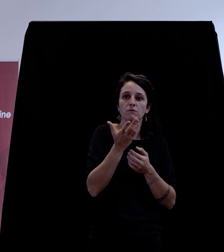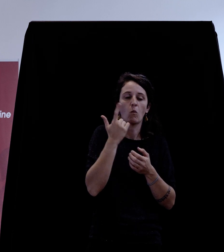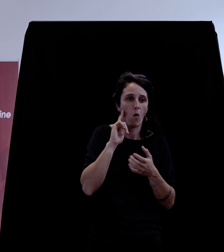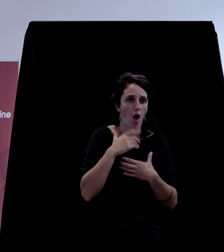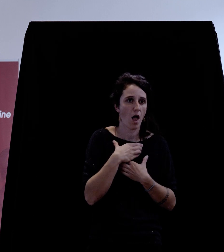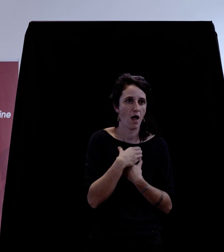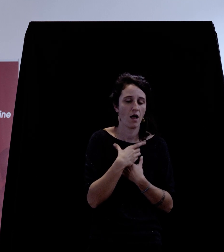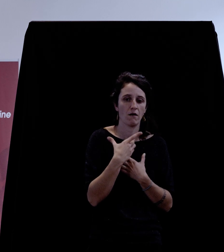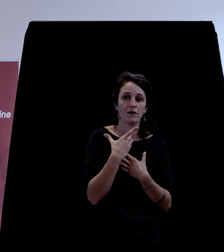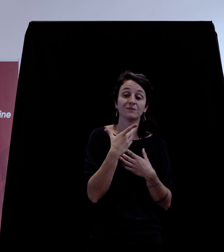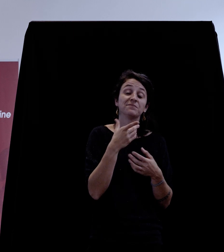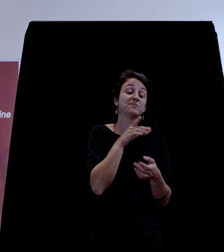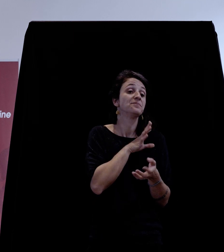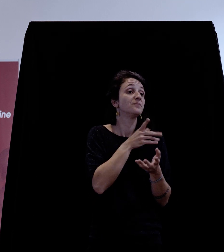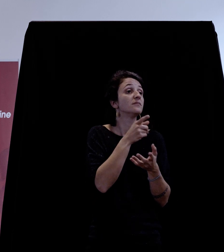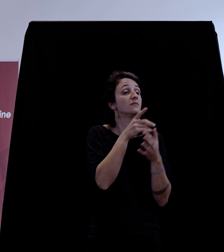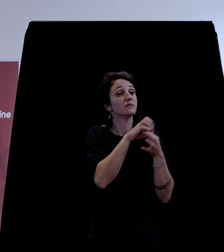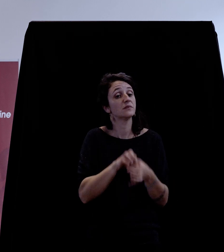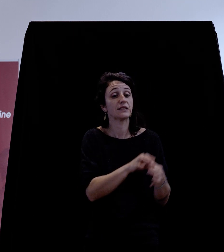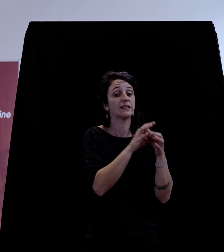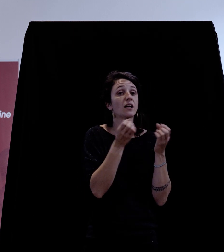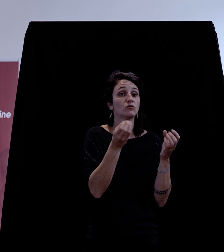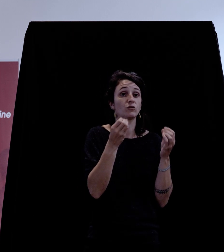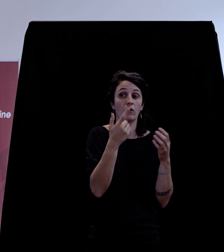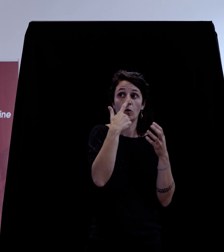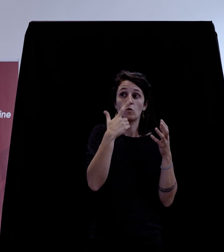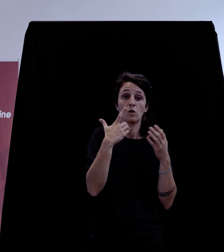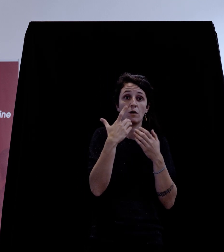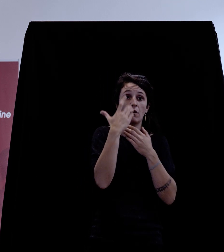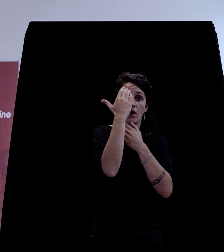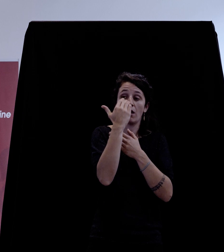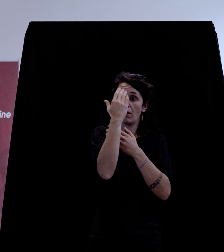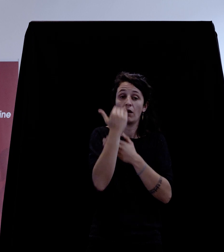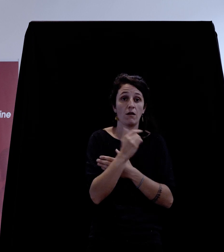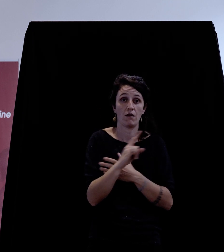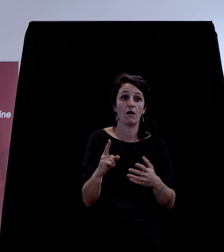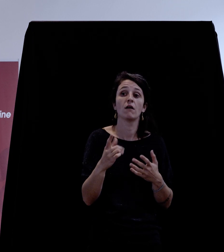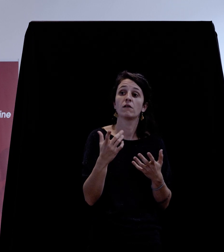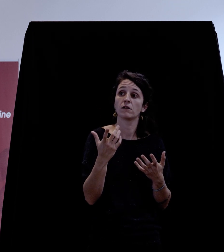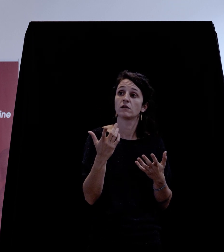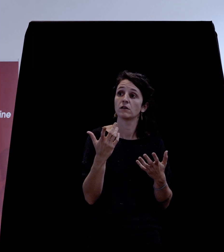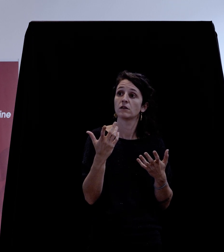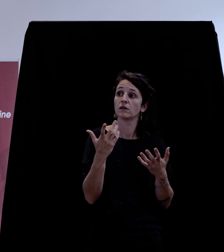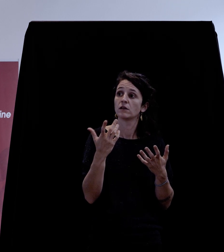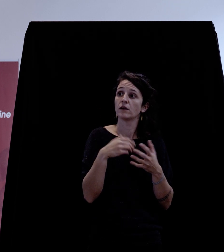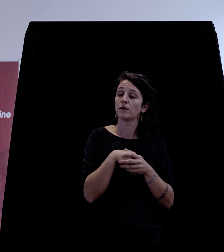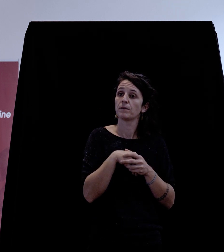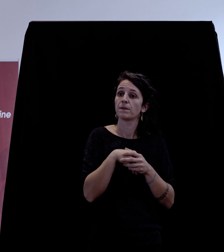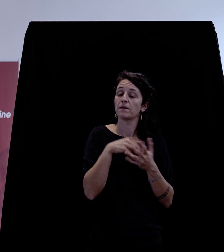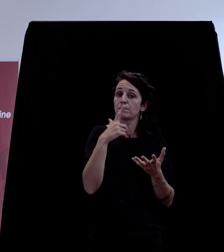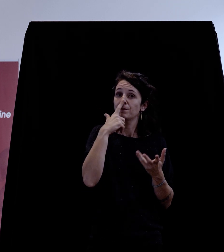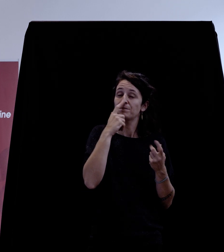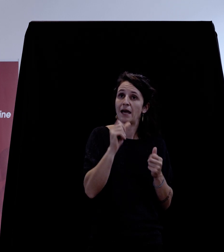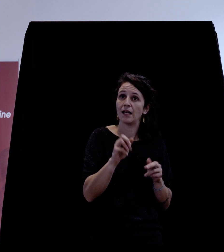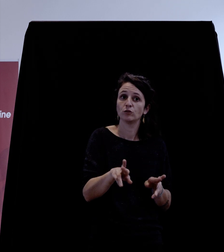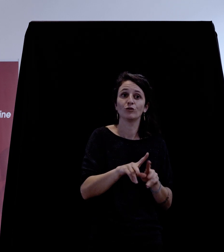And that's kind of a basic general definition, but you think about how much we like certainty about what's going to,